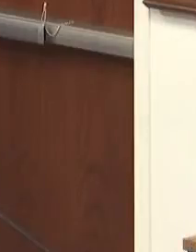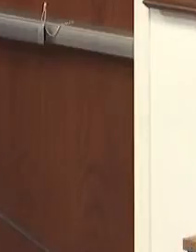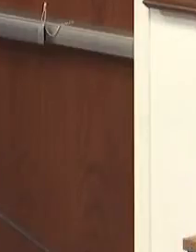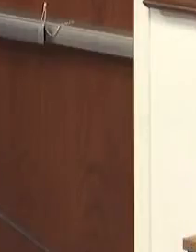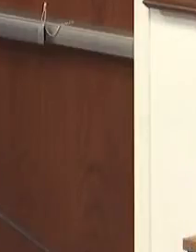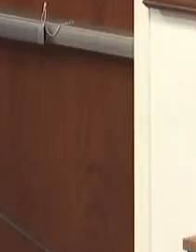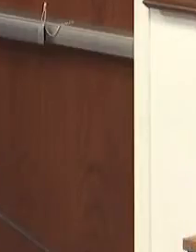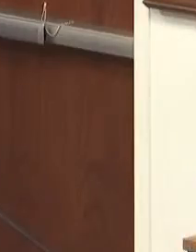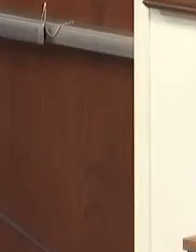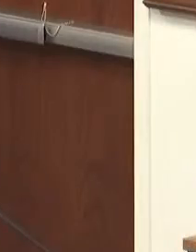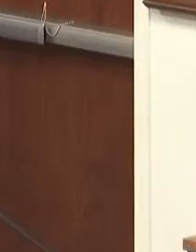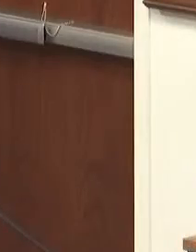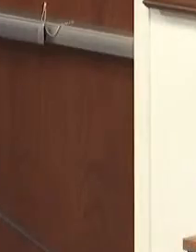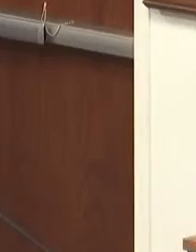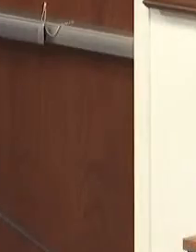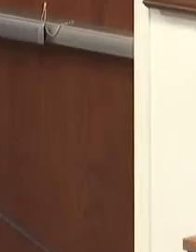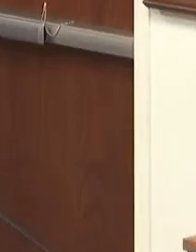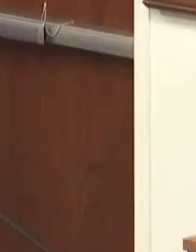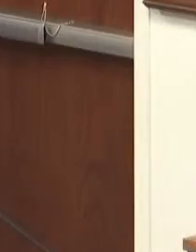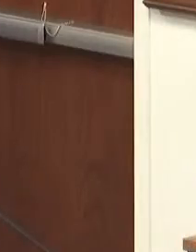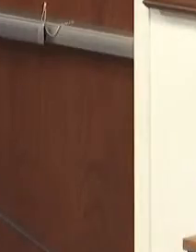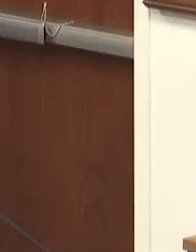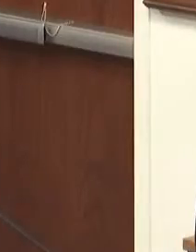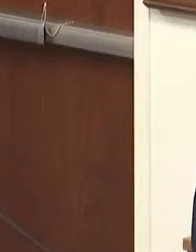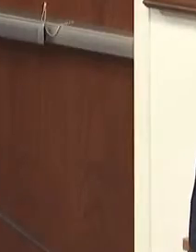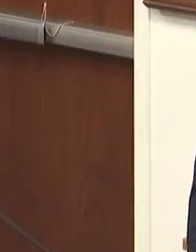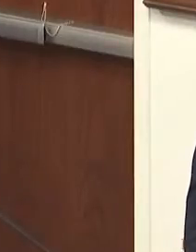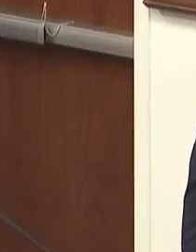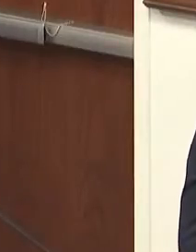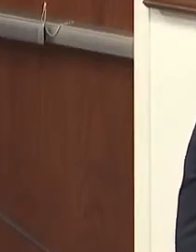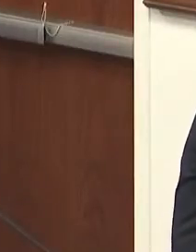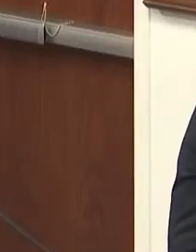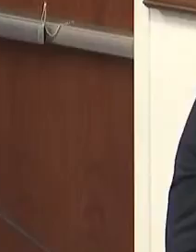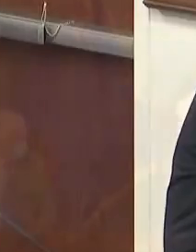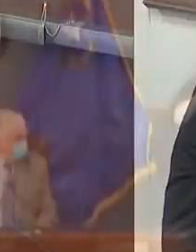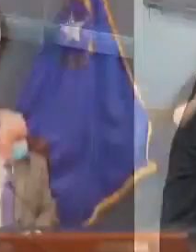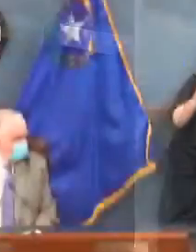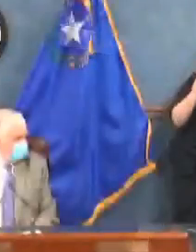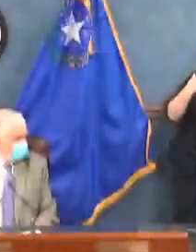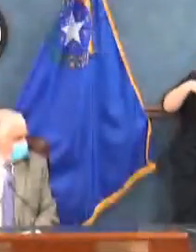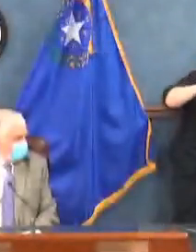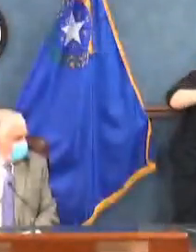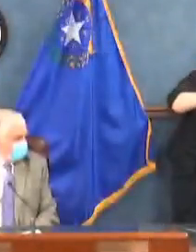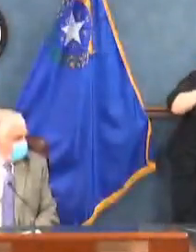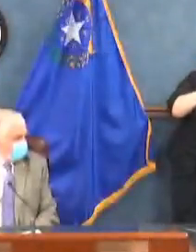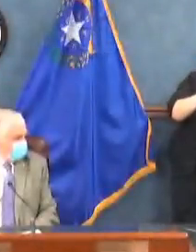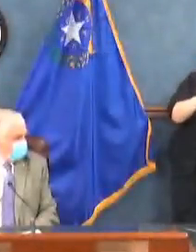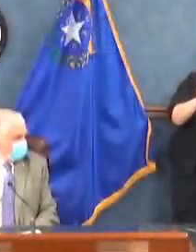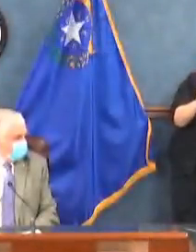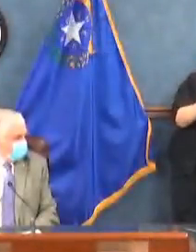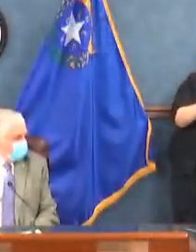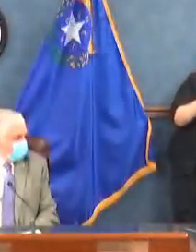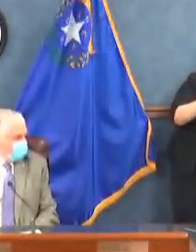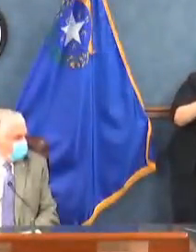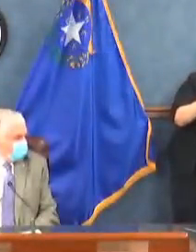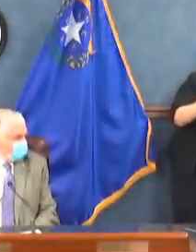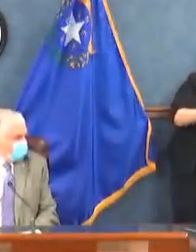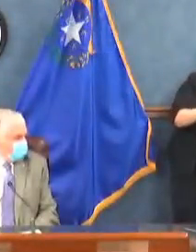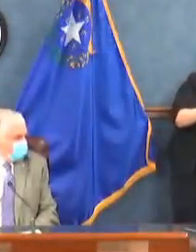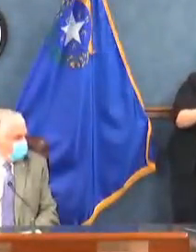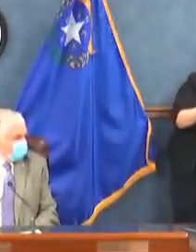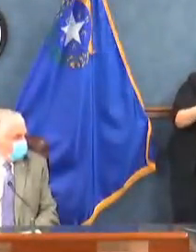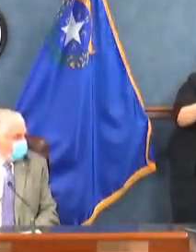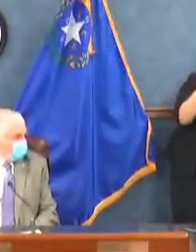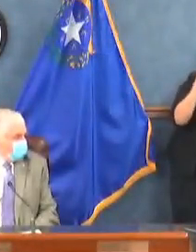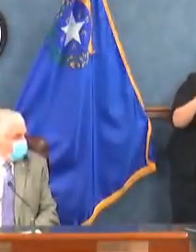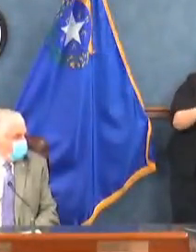So we have been monitoring. In fact, we had a conference call this morning with the state testing chief to discuss